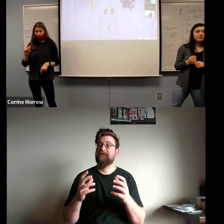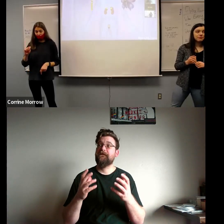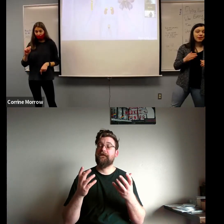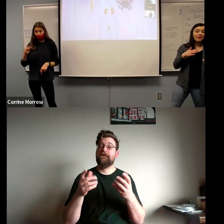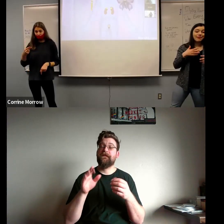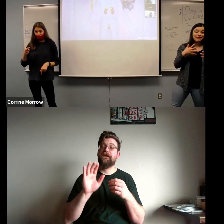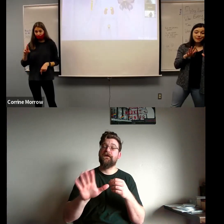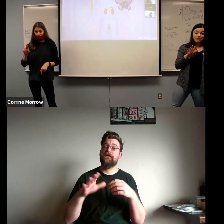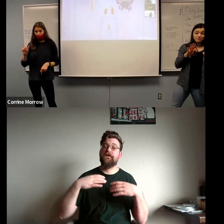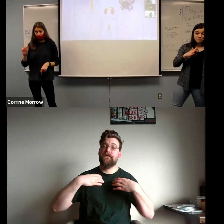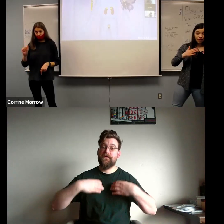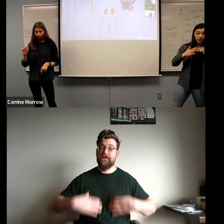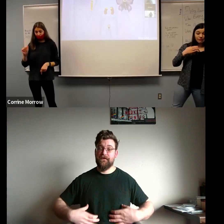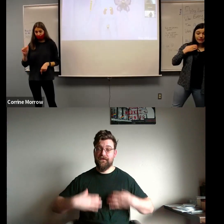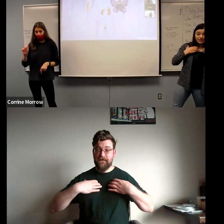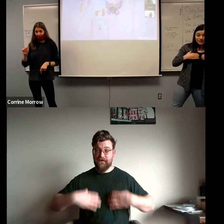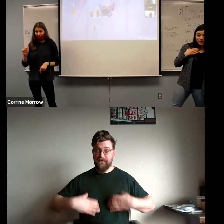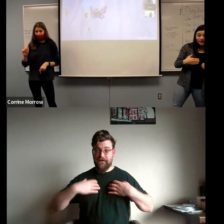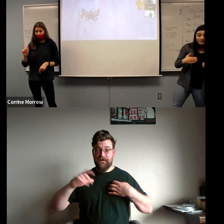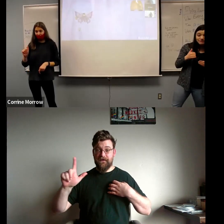of the respiratory system.